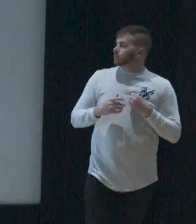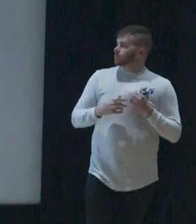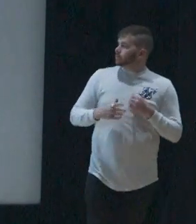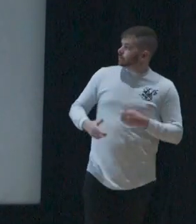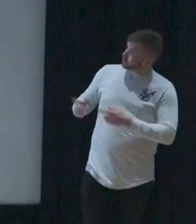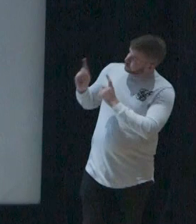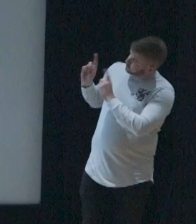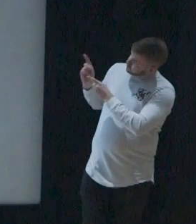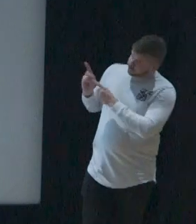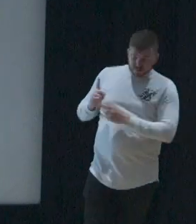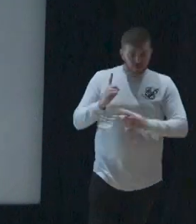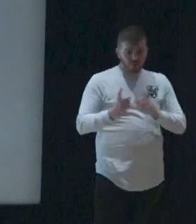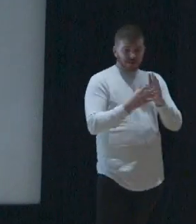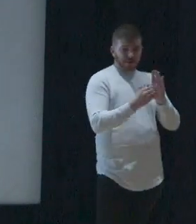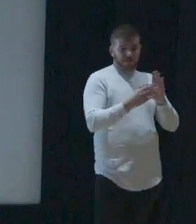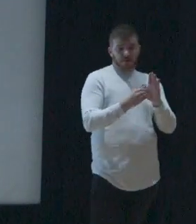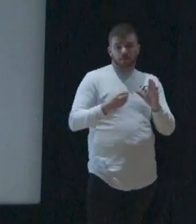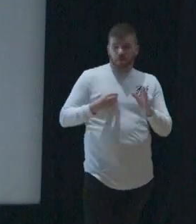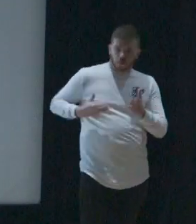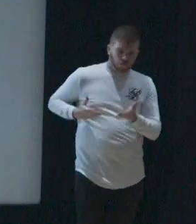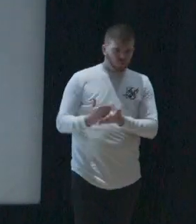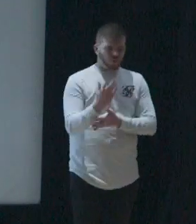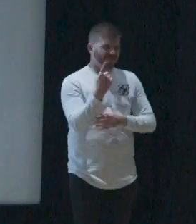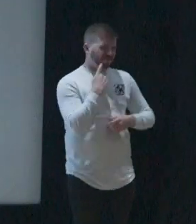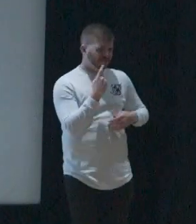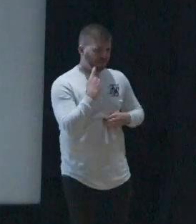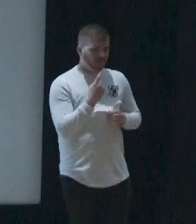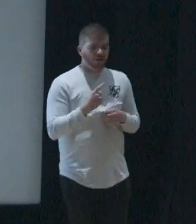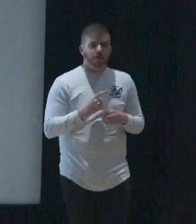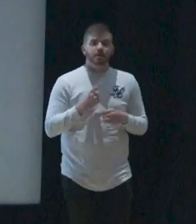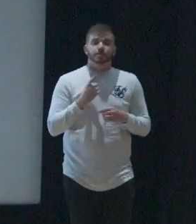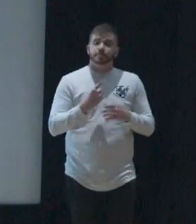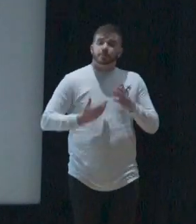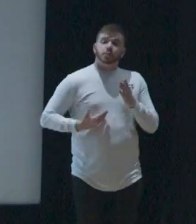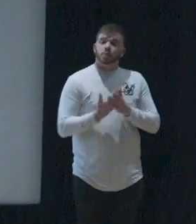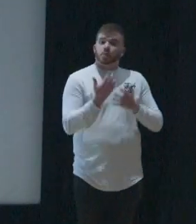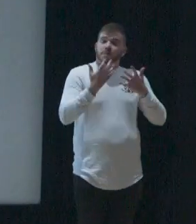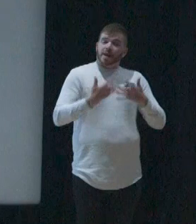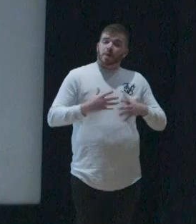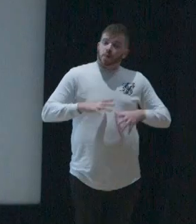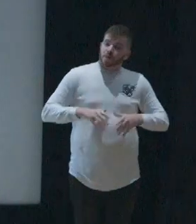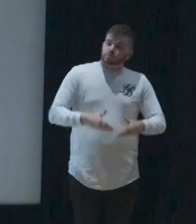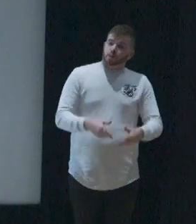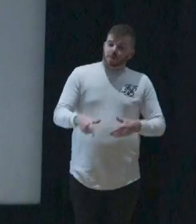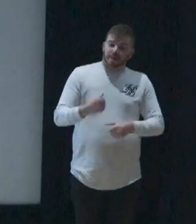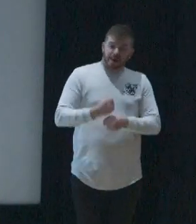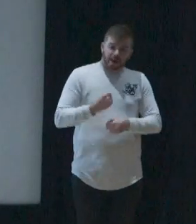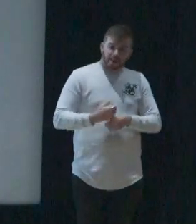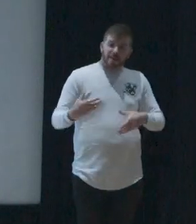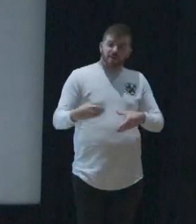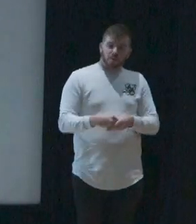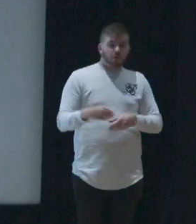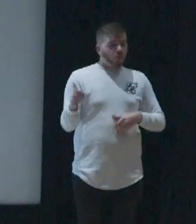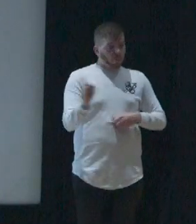So this is one example that I want to talk you through. It's fairly simple. We have a new mechanic that we wanted to introduce for this game that